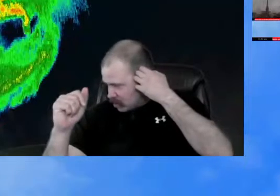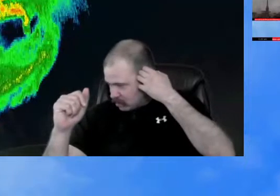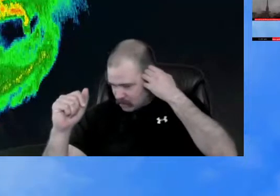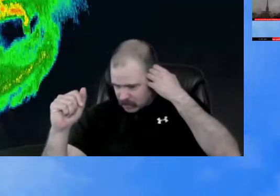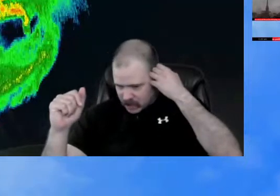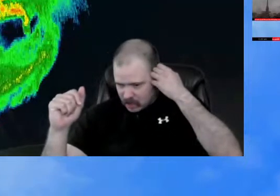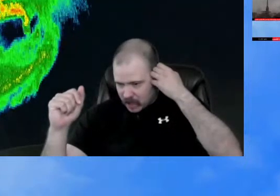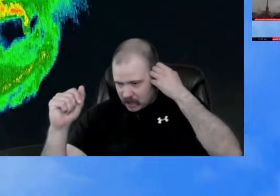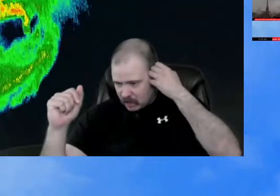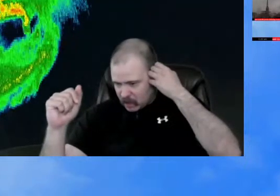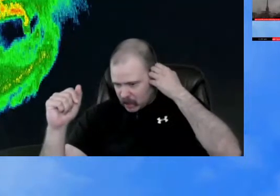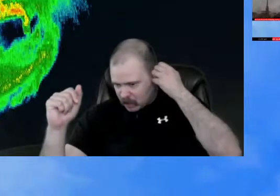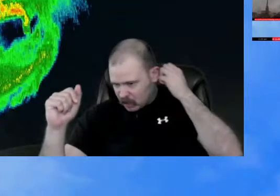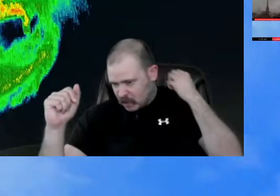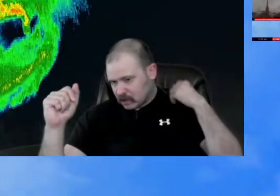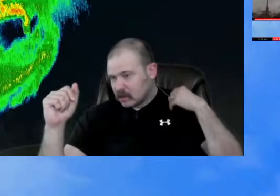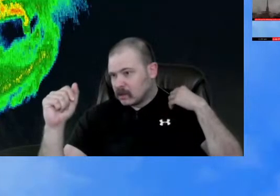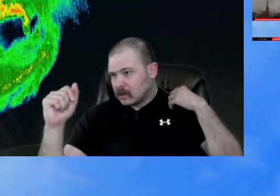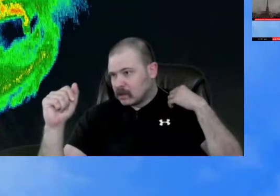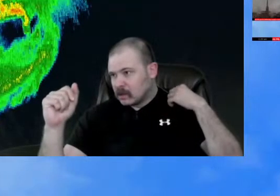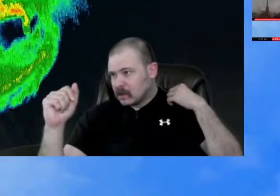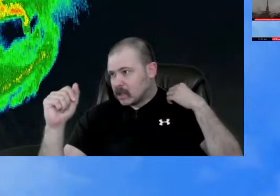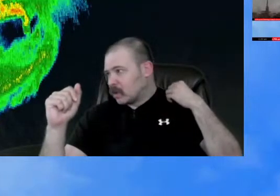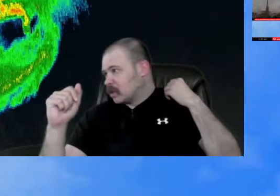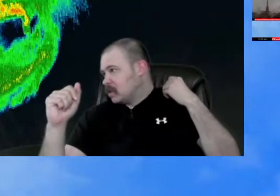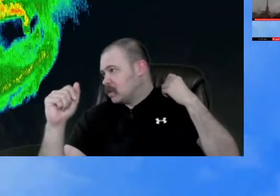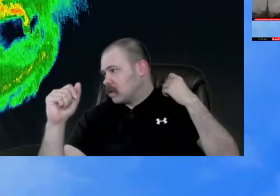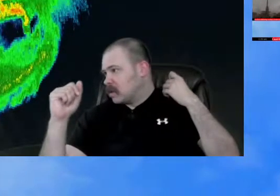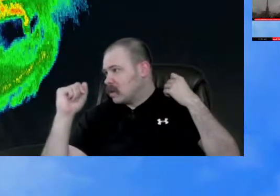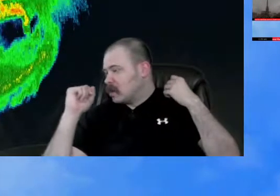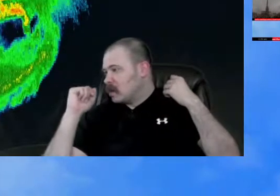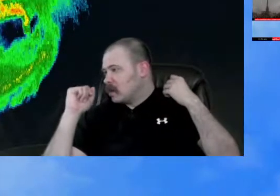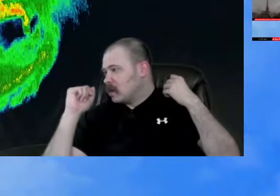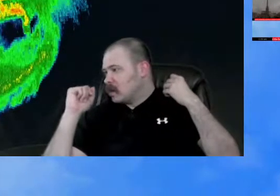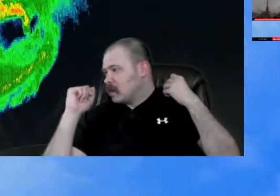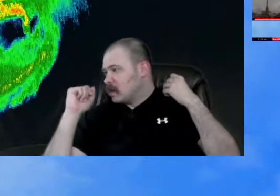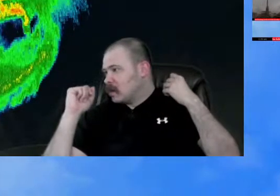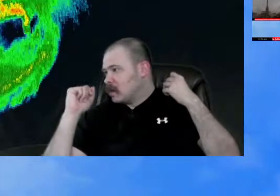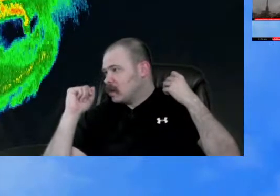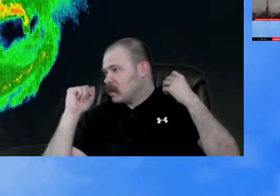get my. I'm going to take my earpod out real quick. See what I can hear.